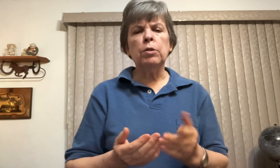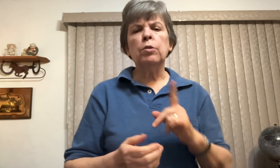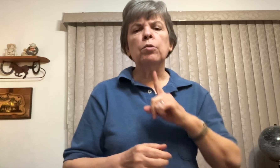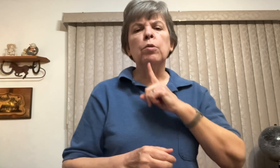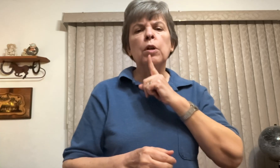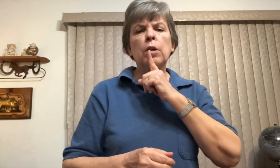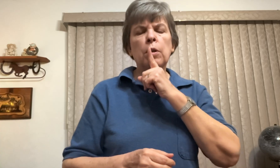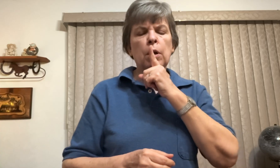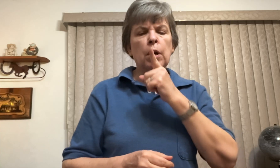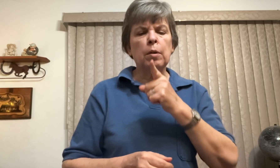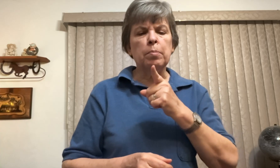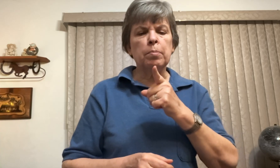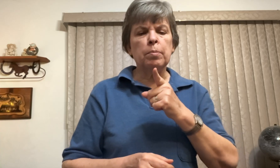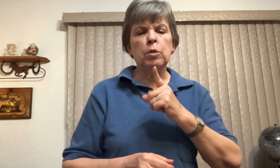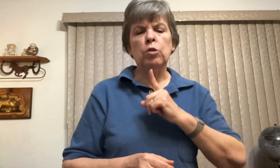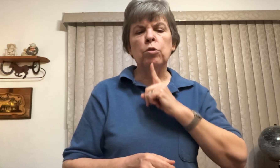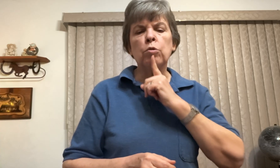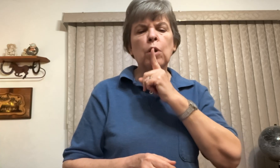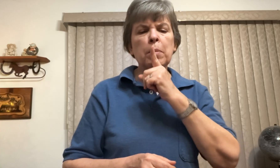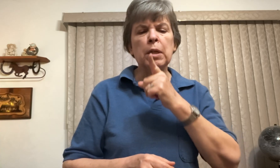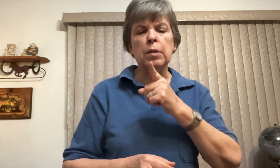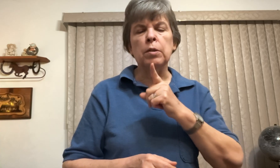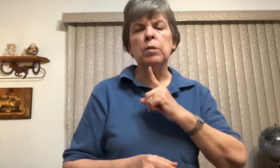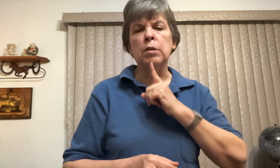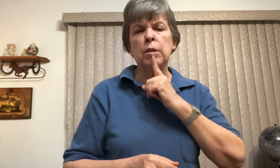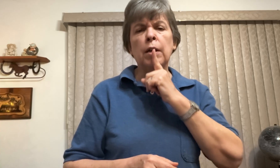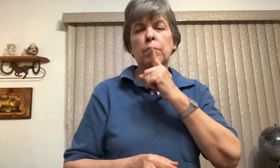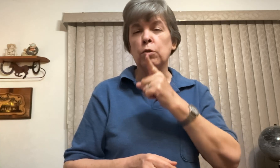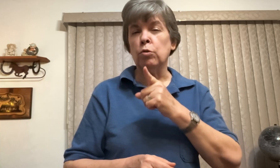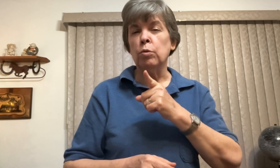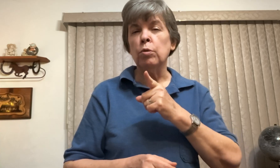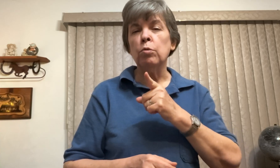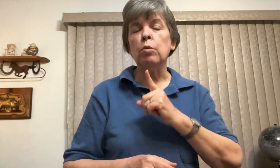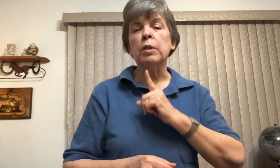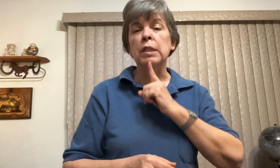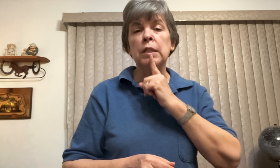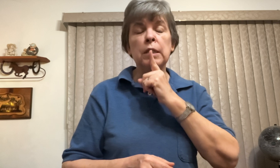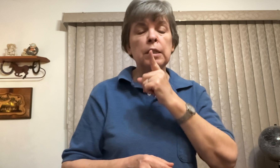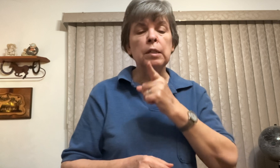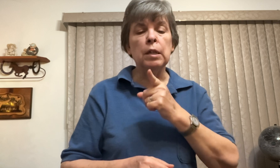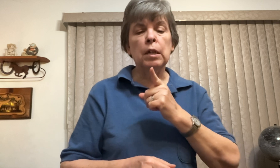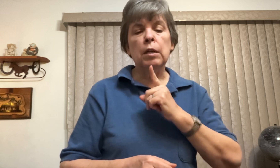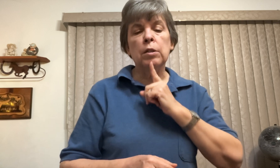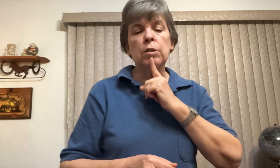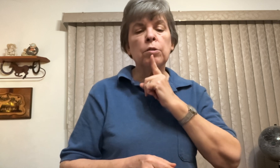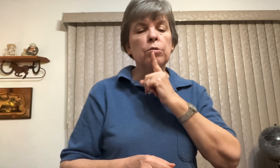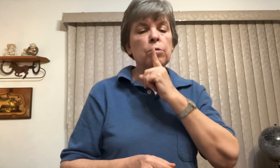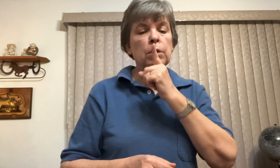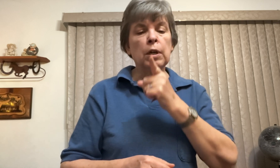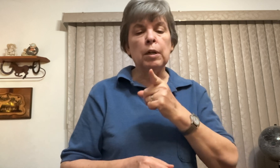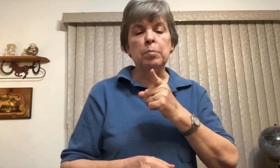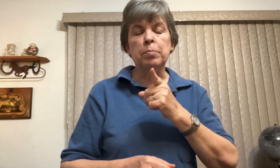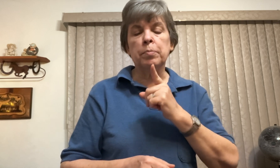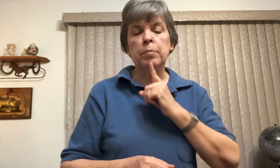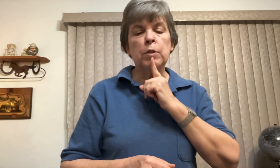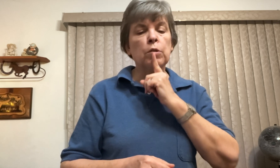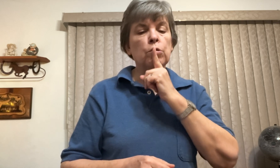to. Sure, this is a sign for true or indeed. So